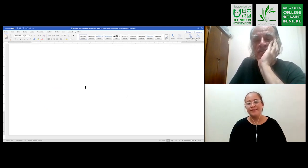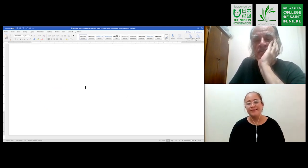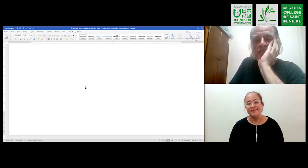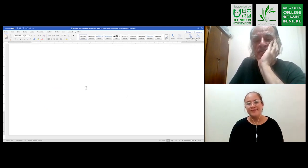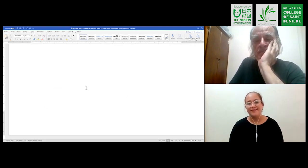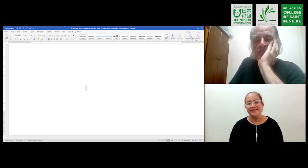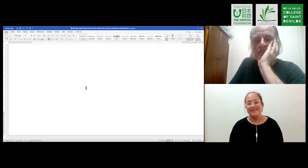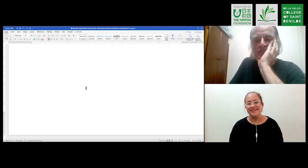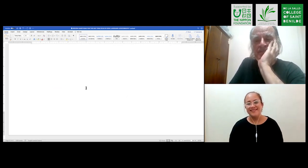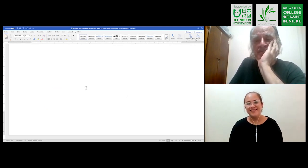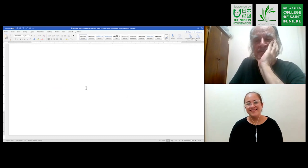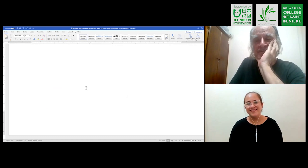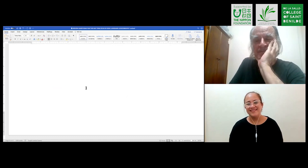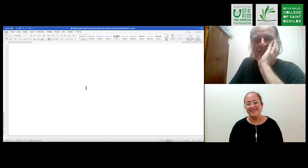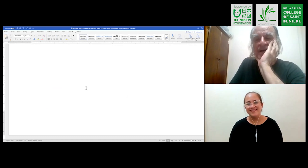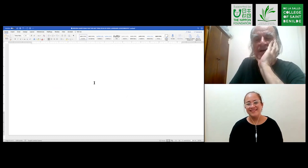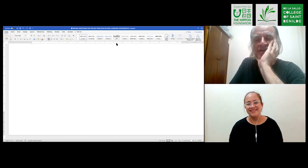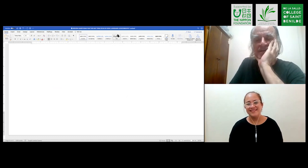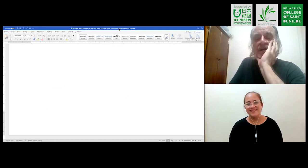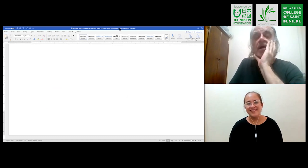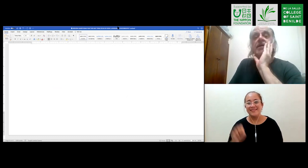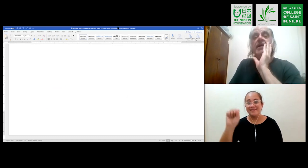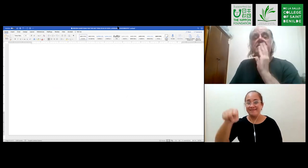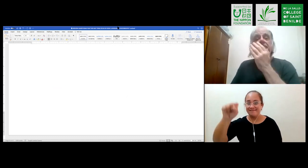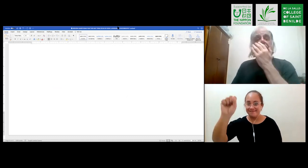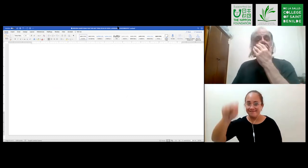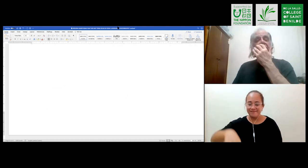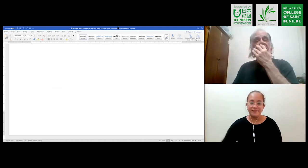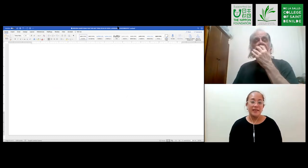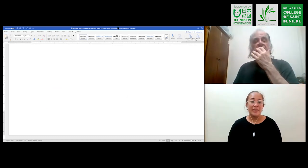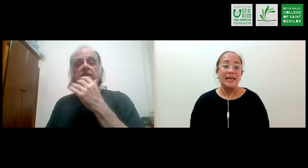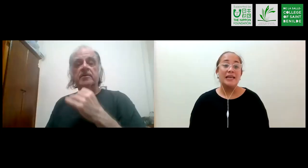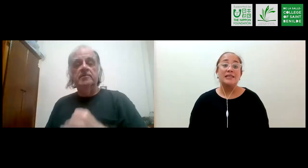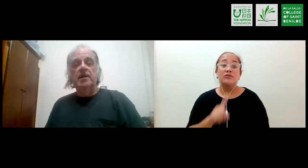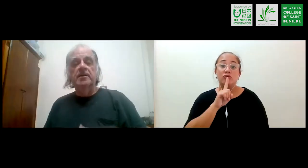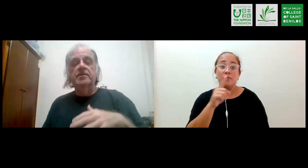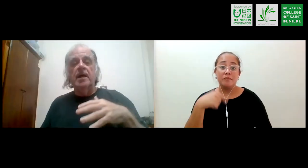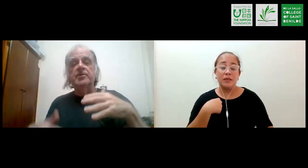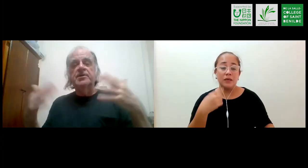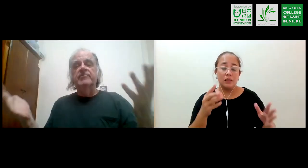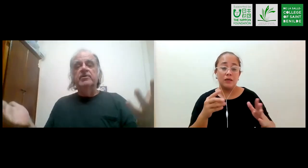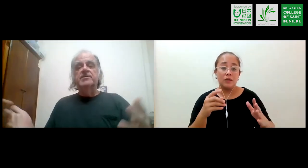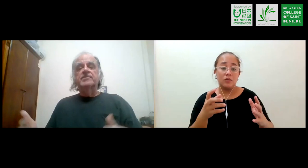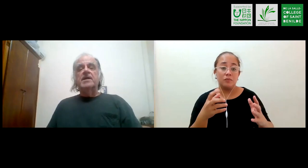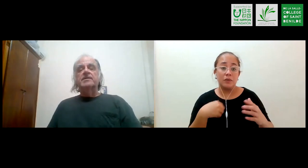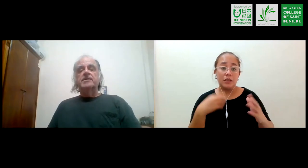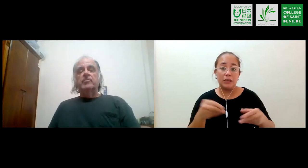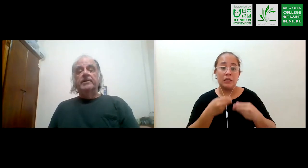Congratulations, everybody. Yes. Now, suppose I give you another, I'm just giving you some signs at